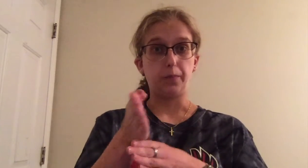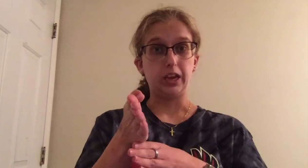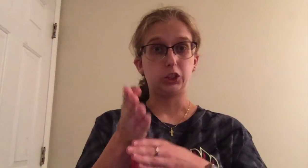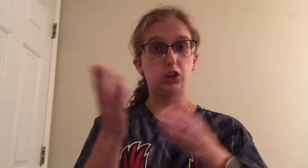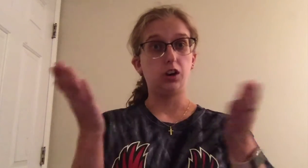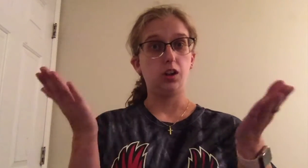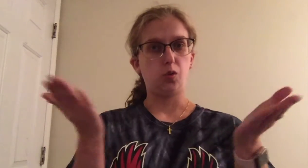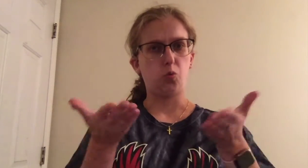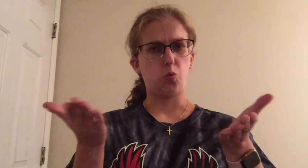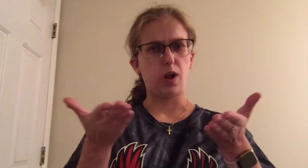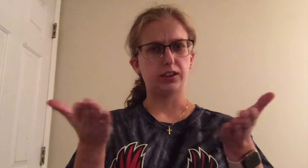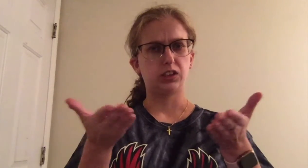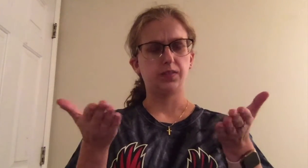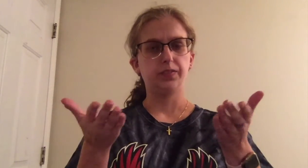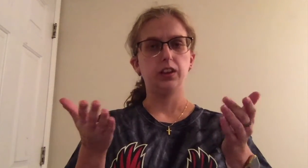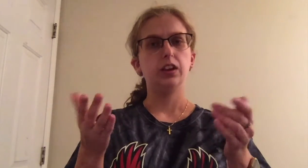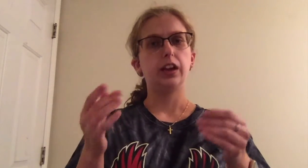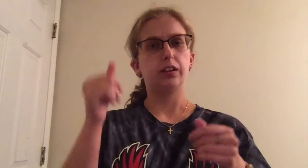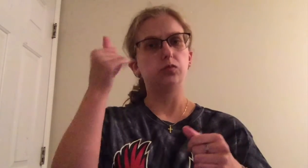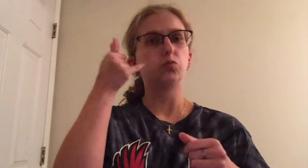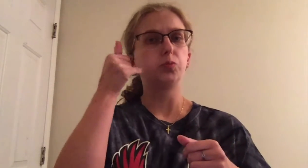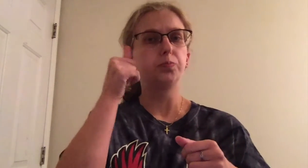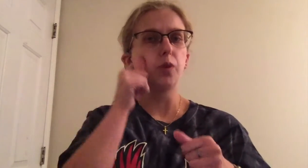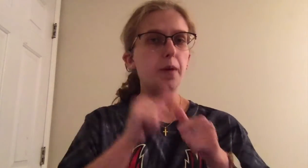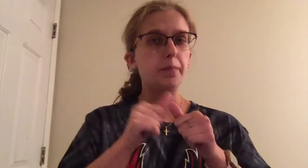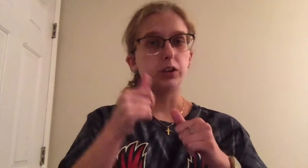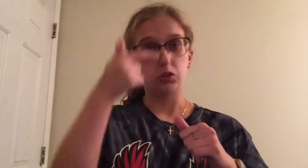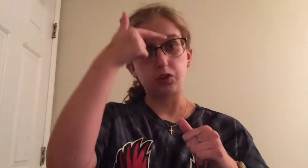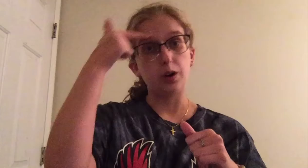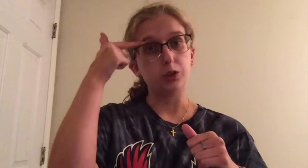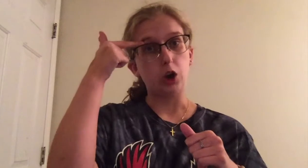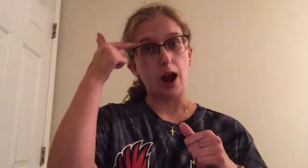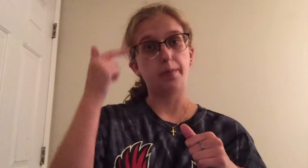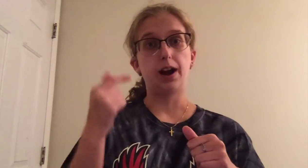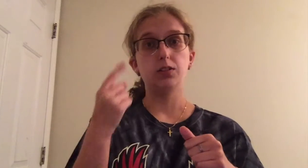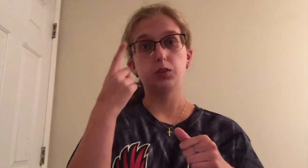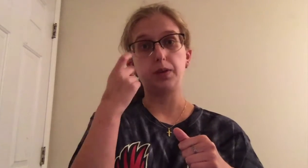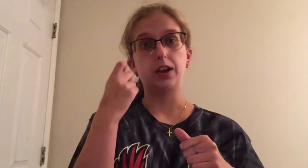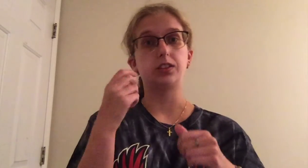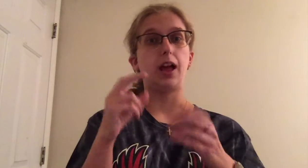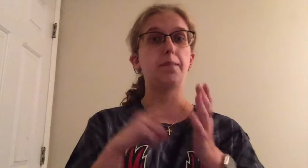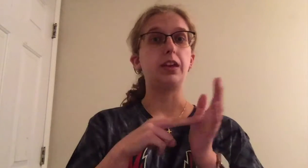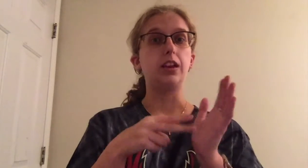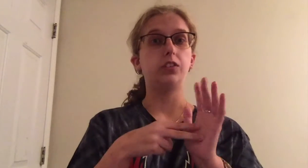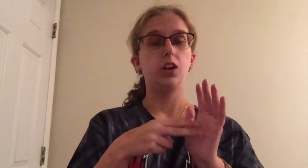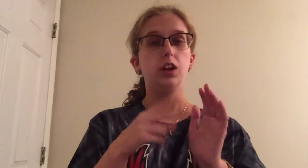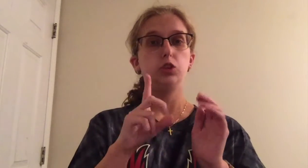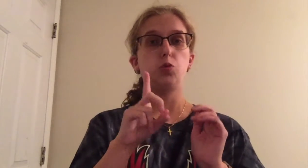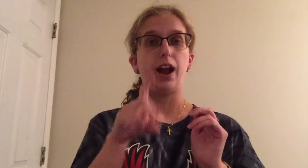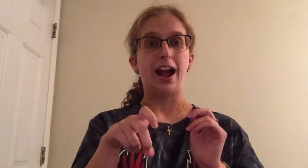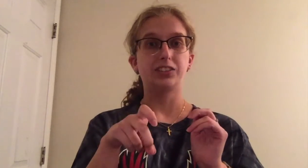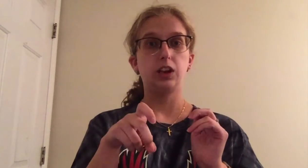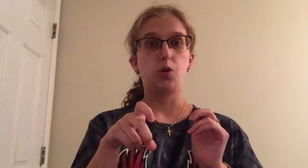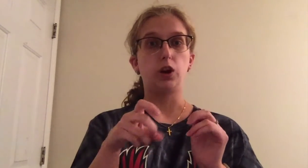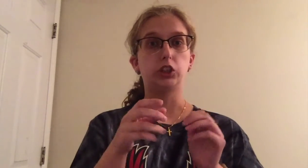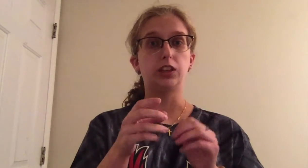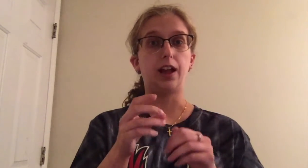major what? And remember to furrow your eyebrows because that means you are asking a question that you